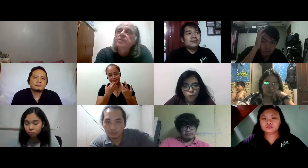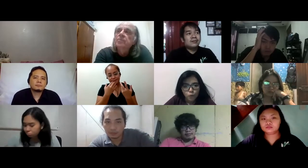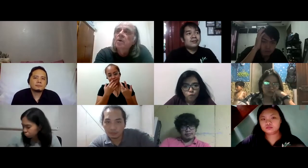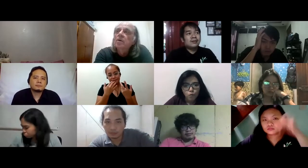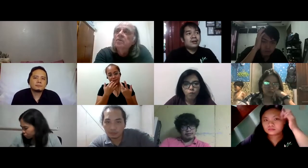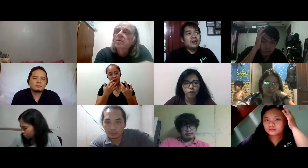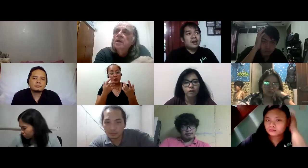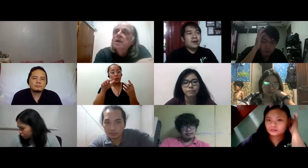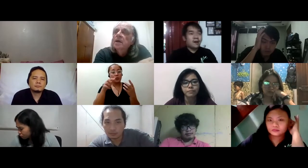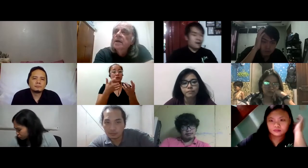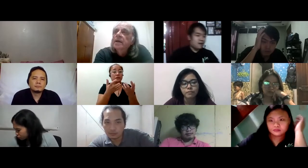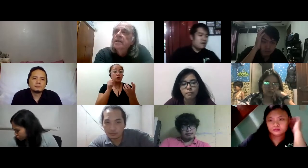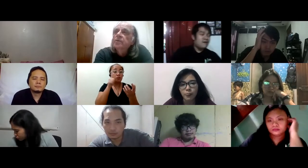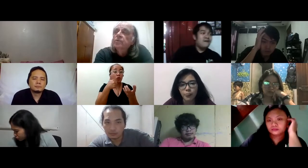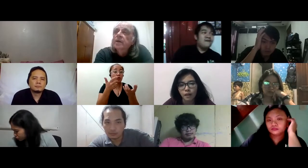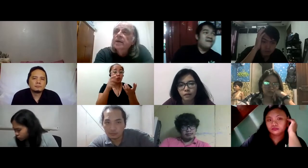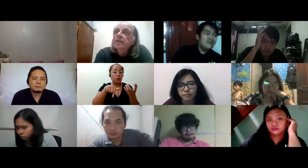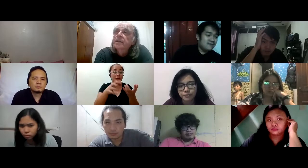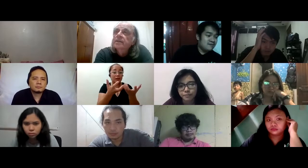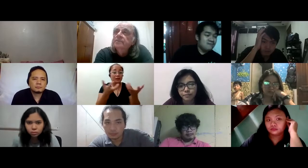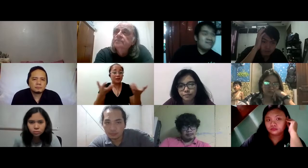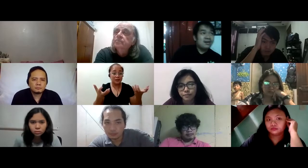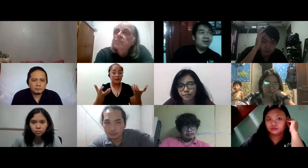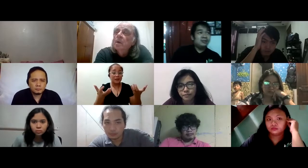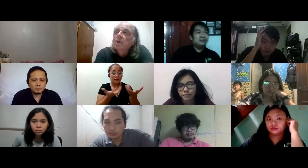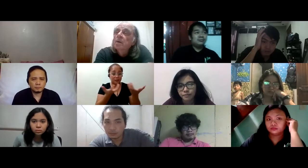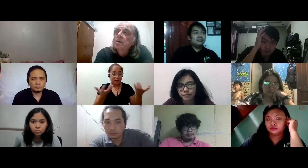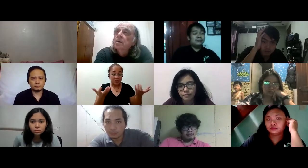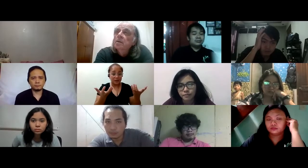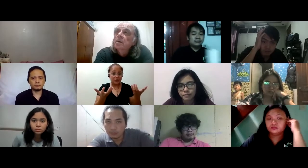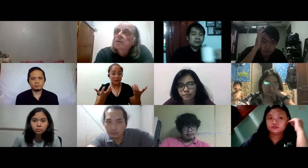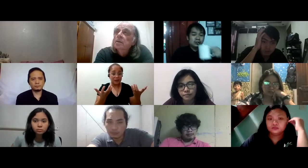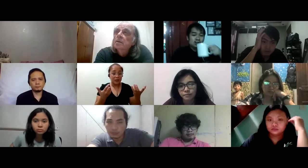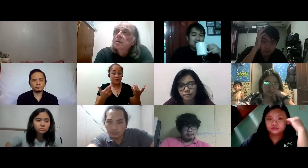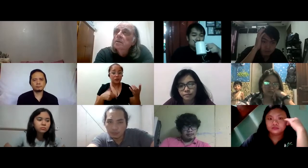divide up tomorrow, and you can